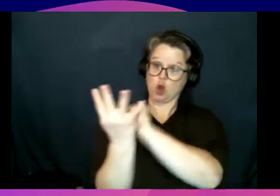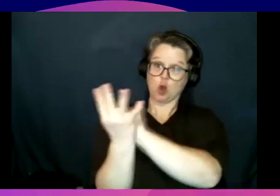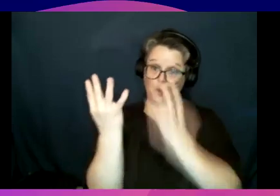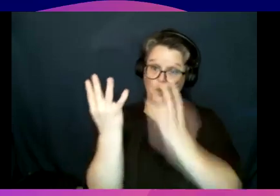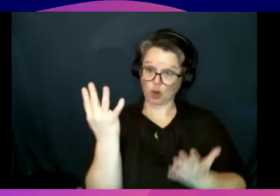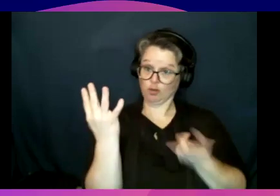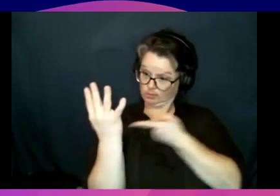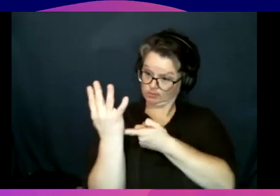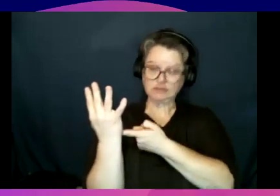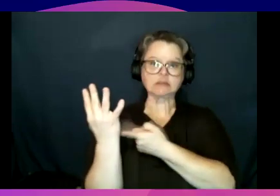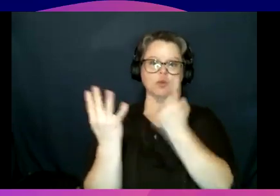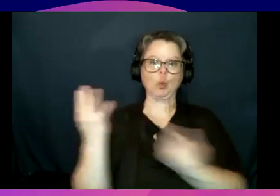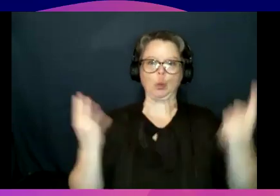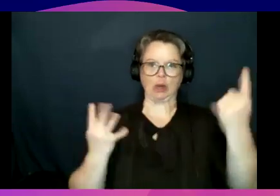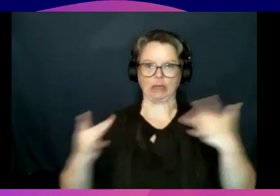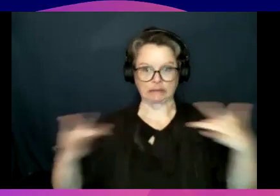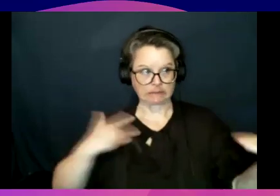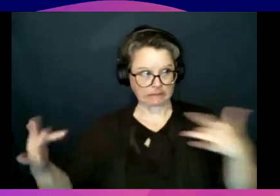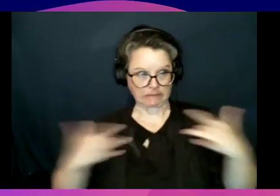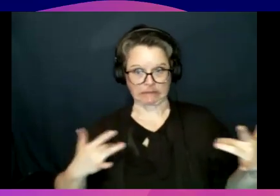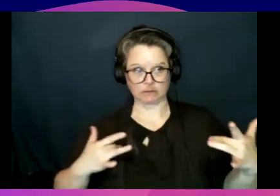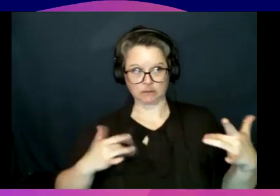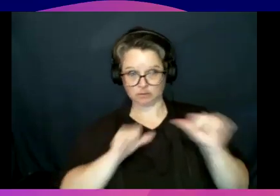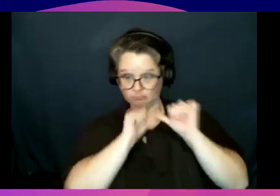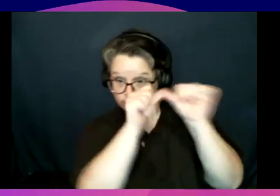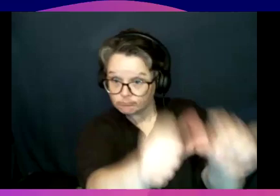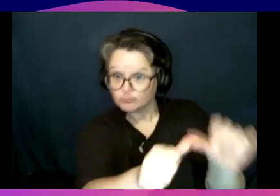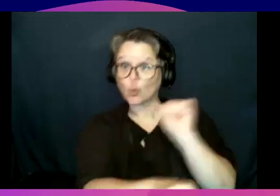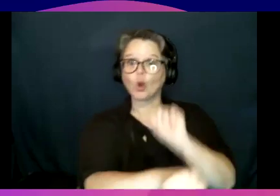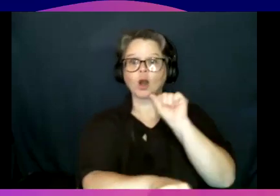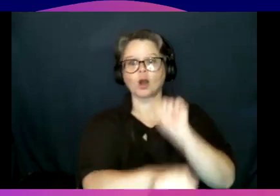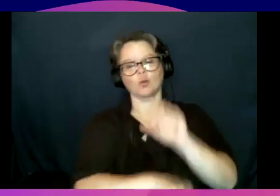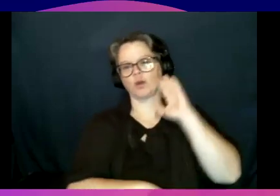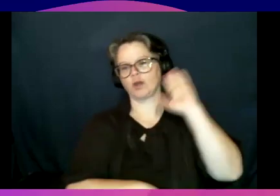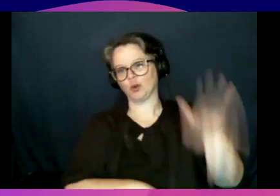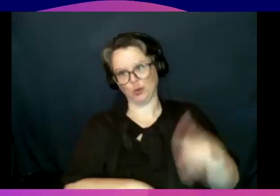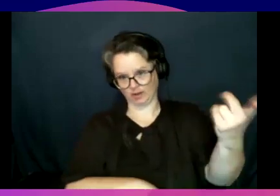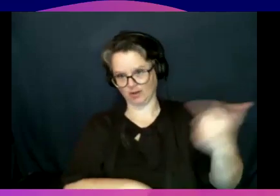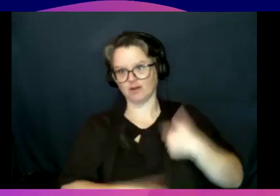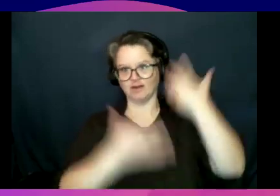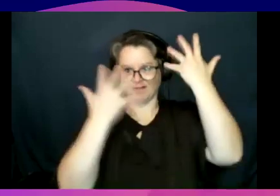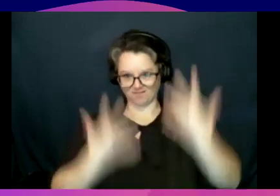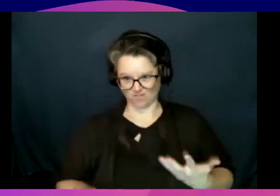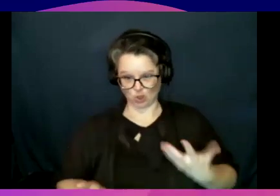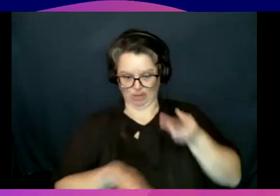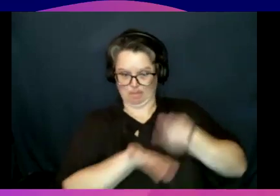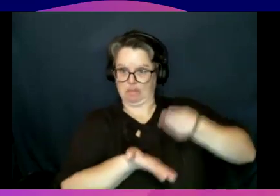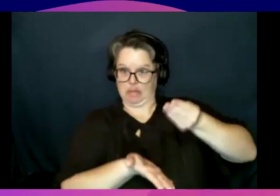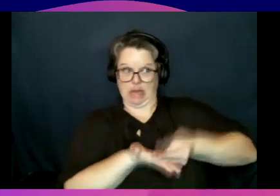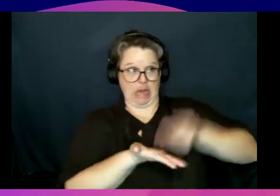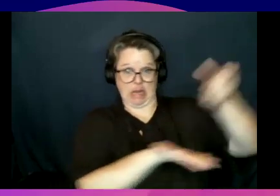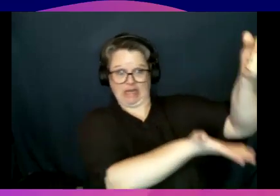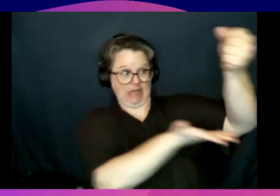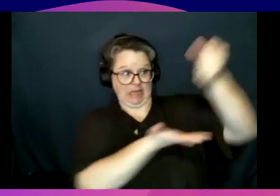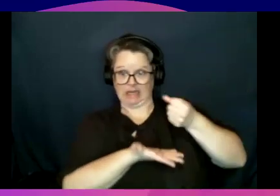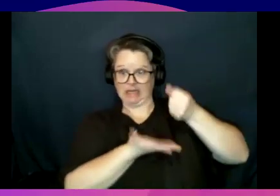because there's a huge issue with ongoing stable funding for the sector. There's lots of grant-based funding that's